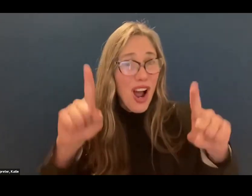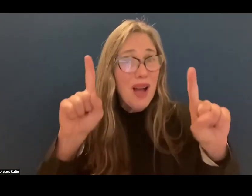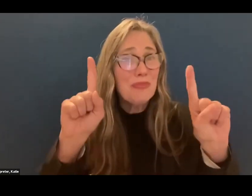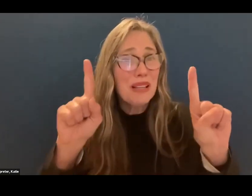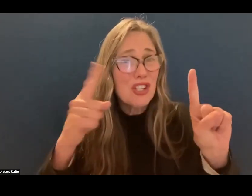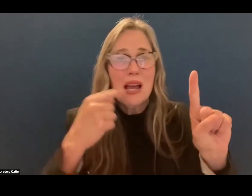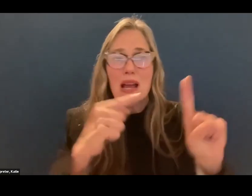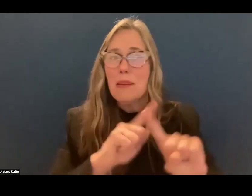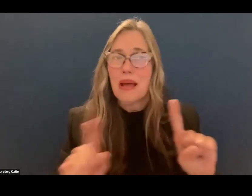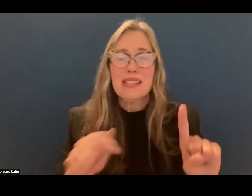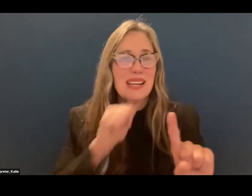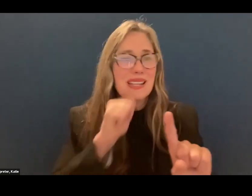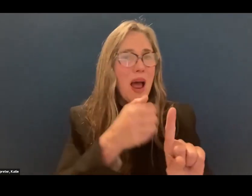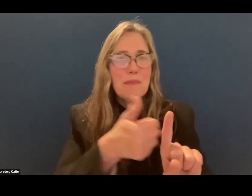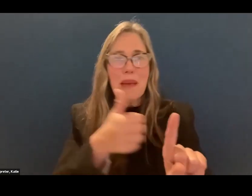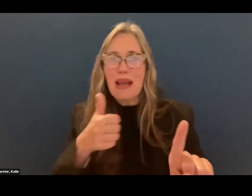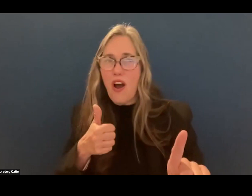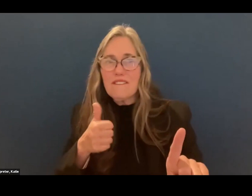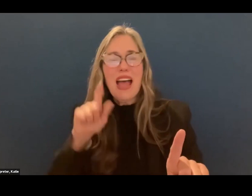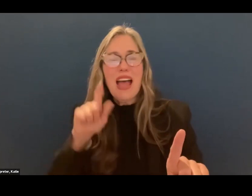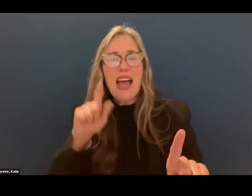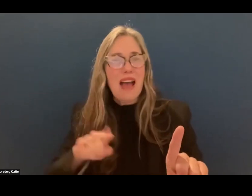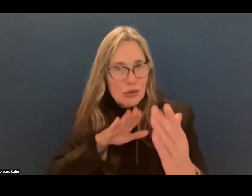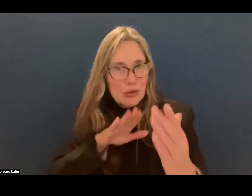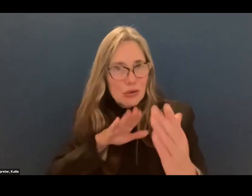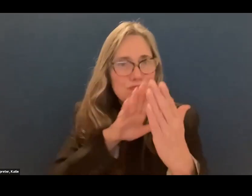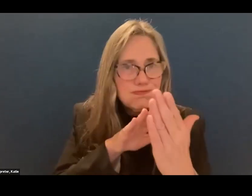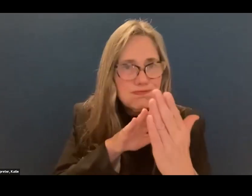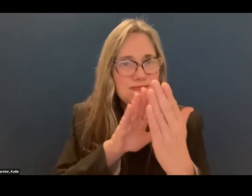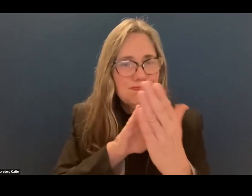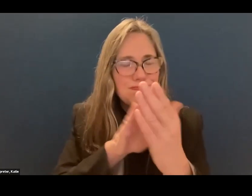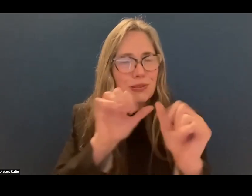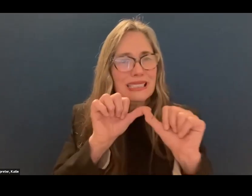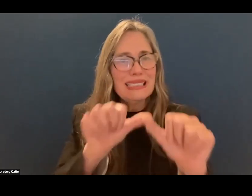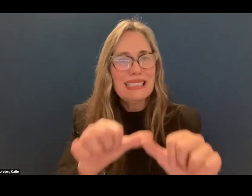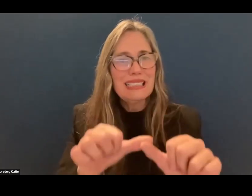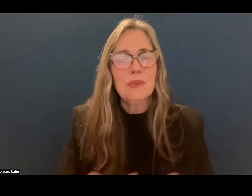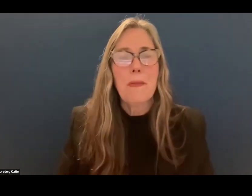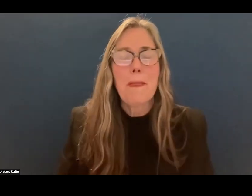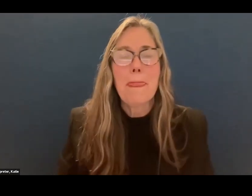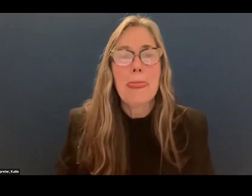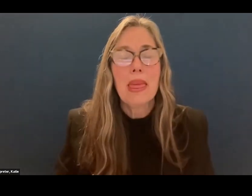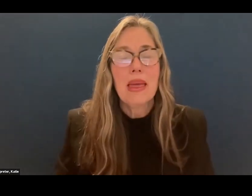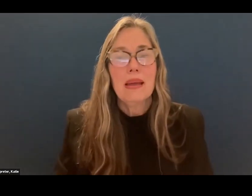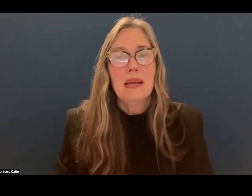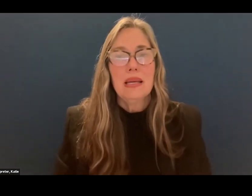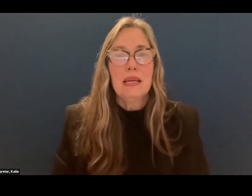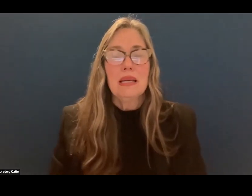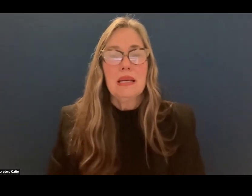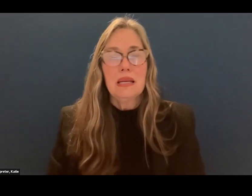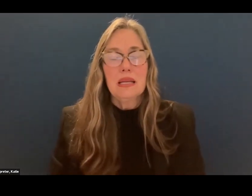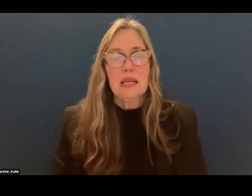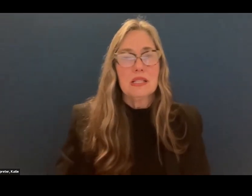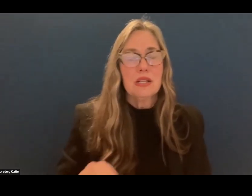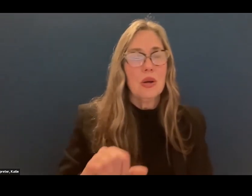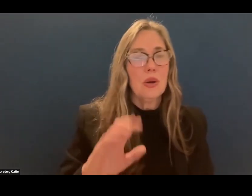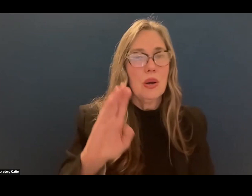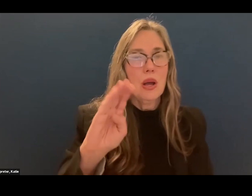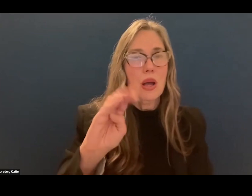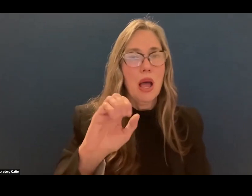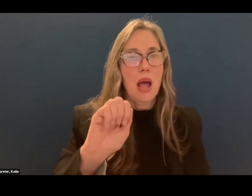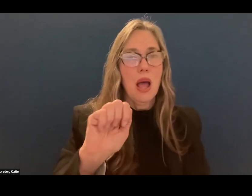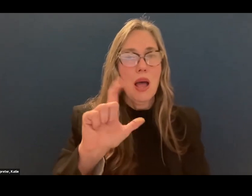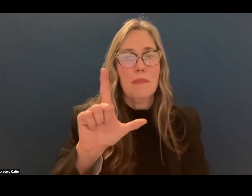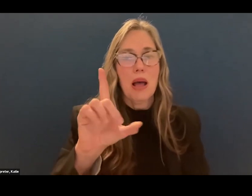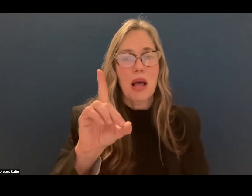facing it head on. So, yes, Superintendent. First of all, I appreciate that we share our